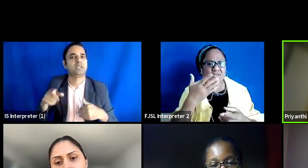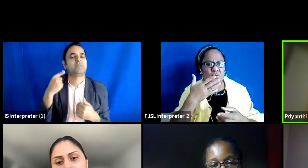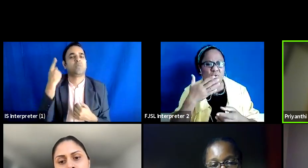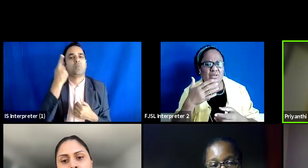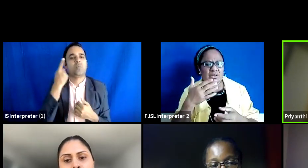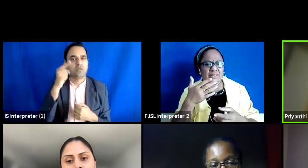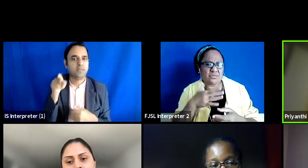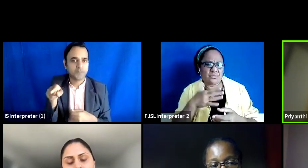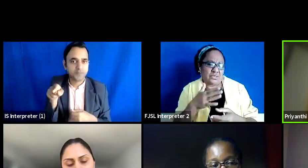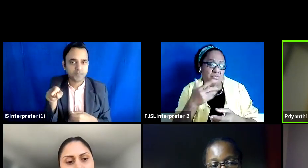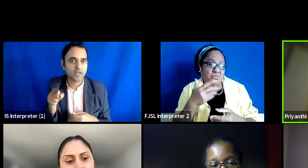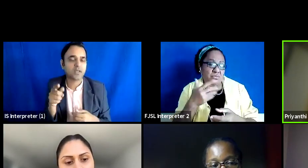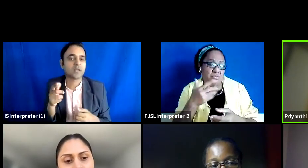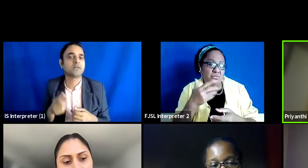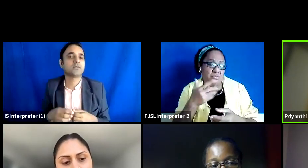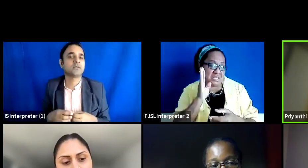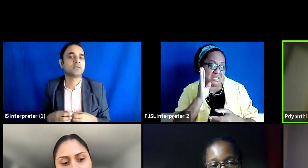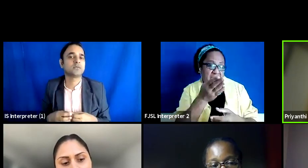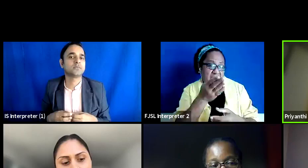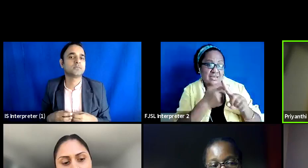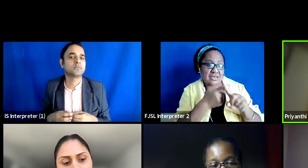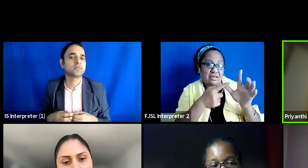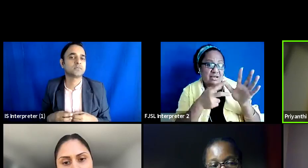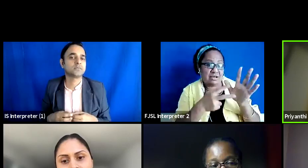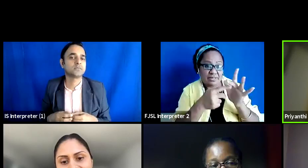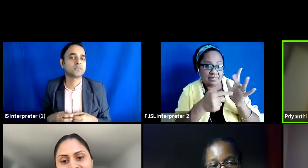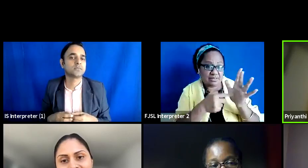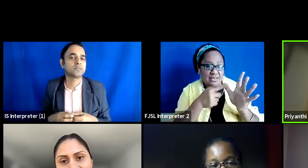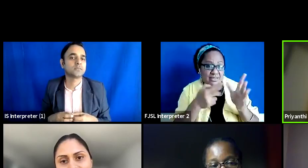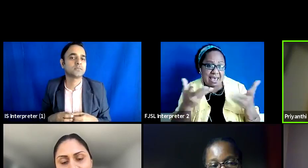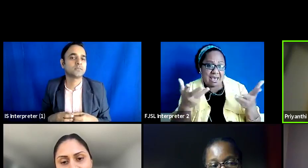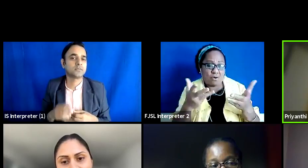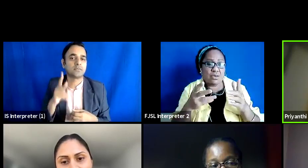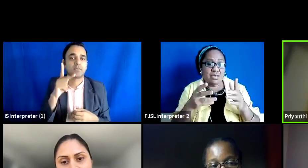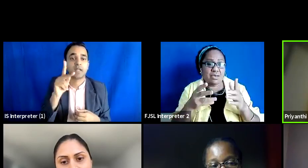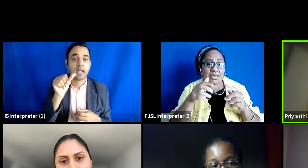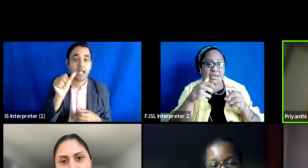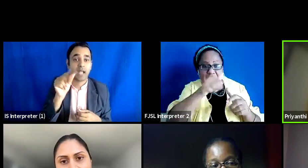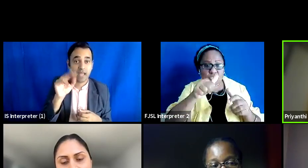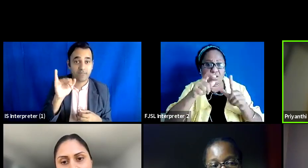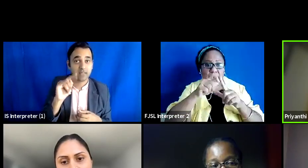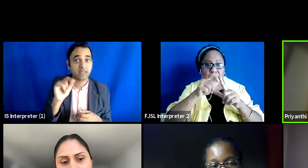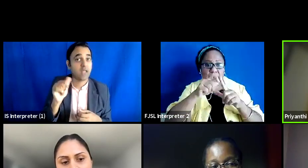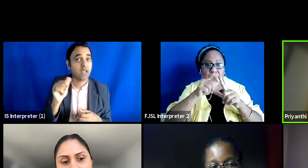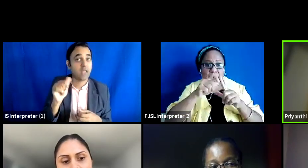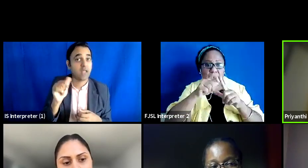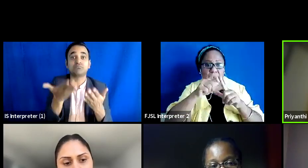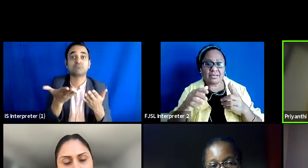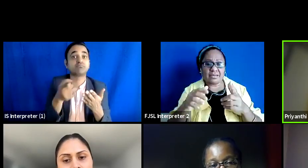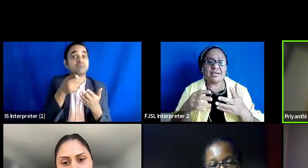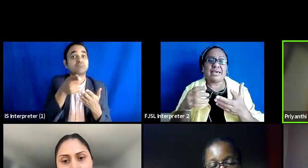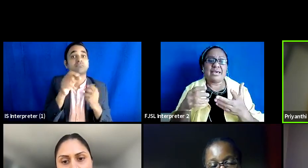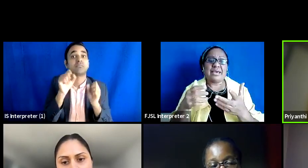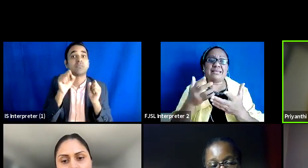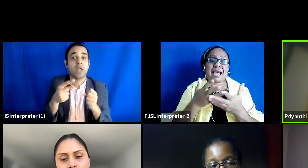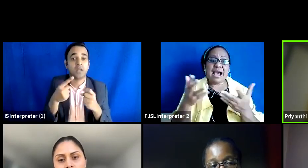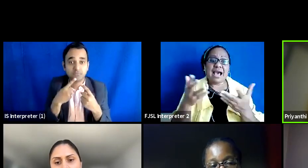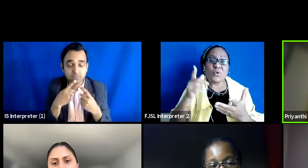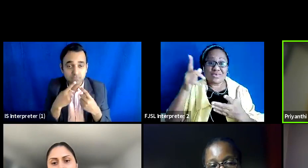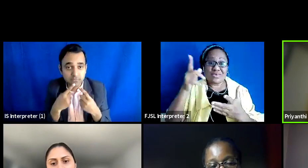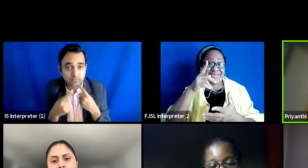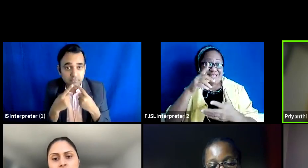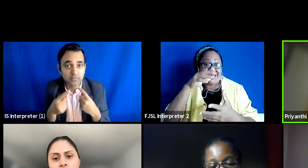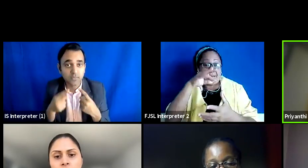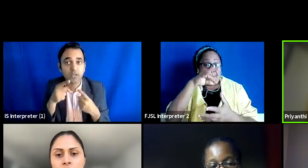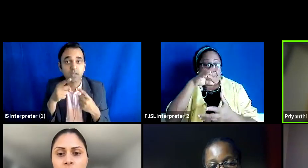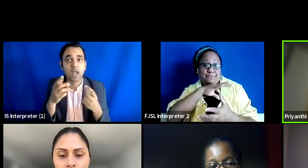the Asia and Pacific regions. How does disaster capitalism manifest itself, and how is